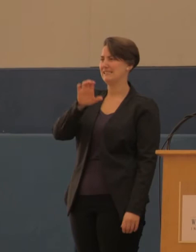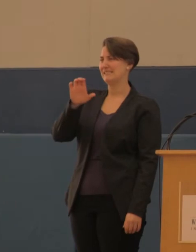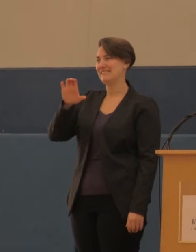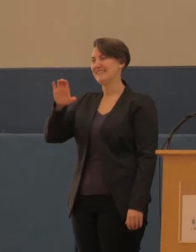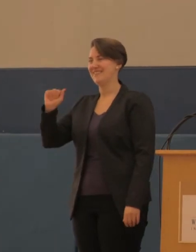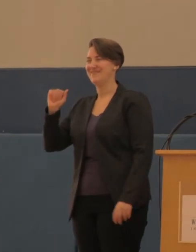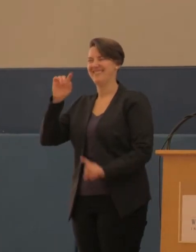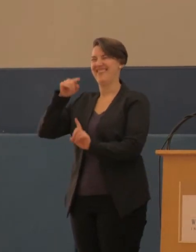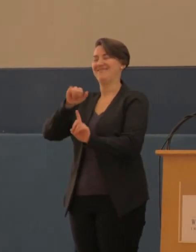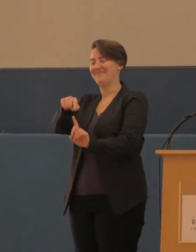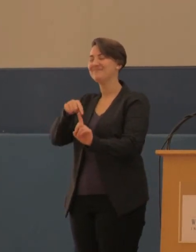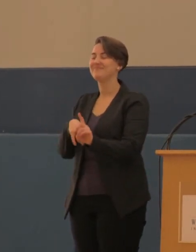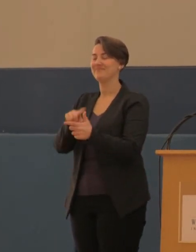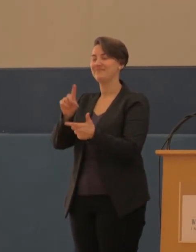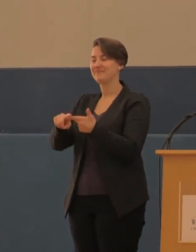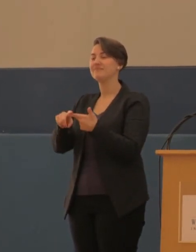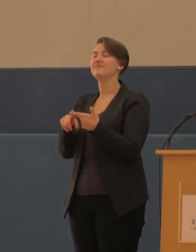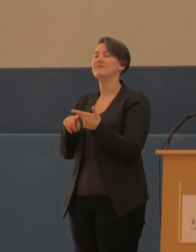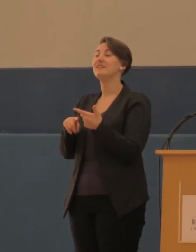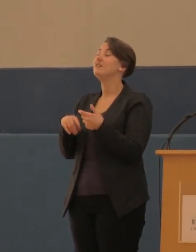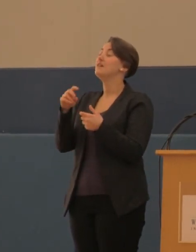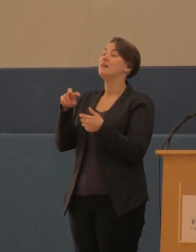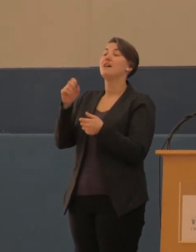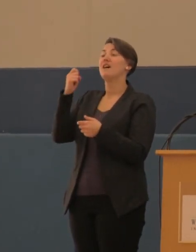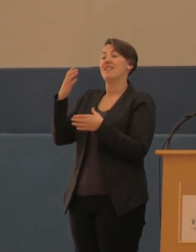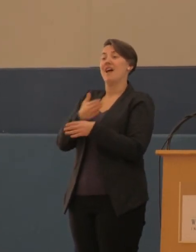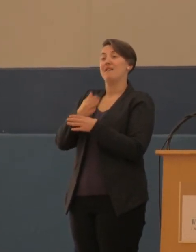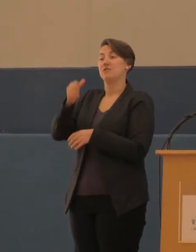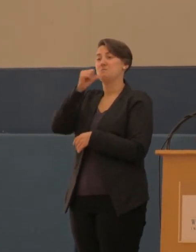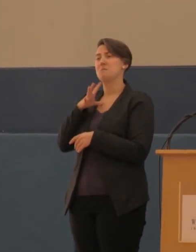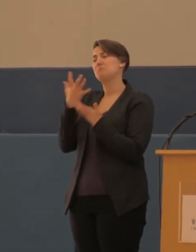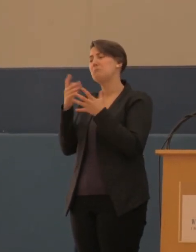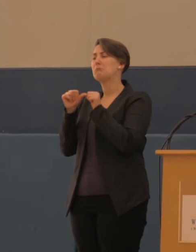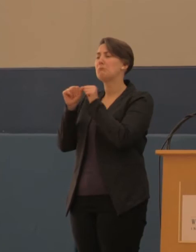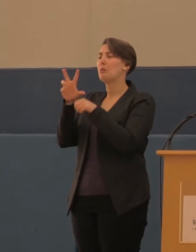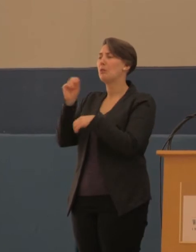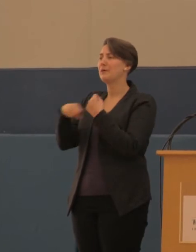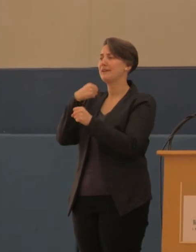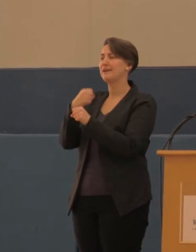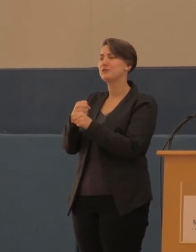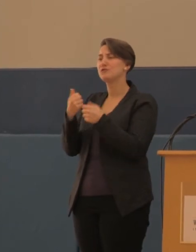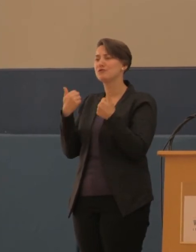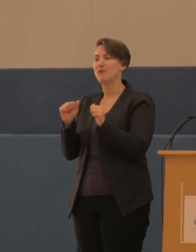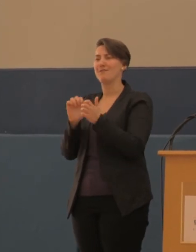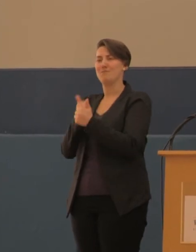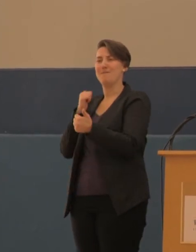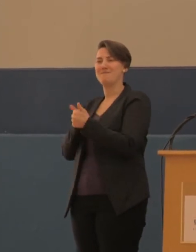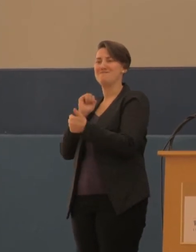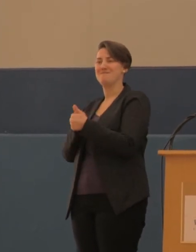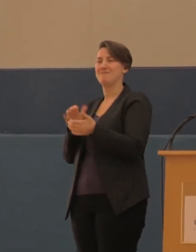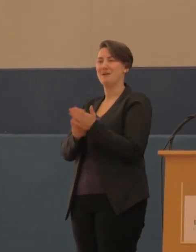CCCA. The act, the average woman spends about 30 years of their life trying to prevent